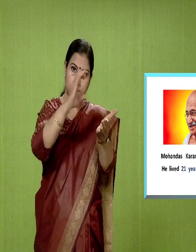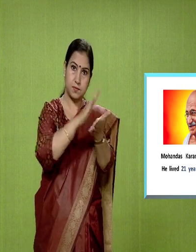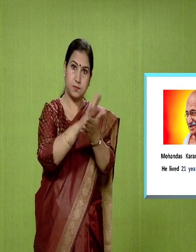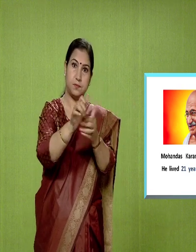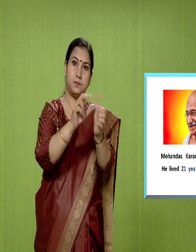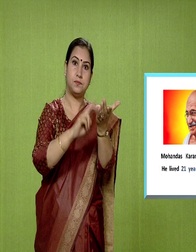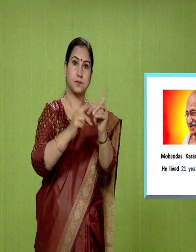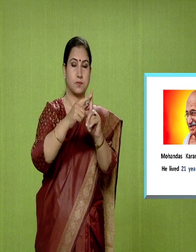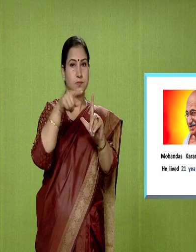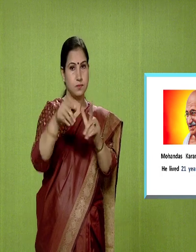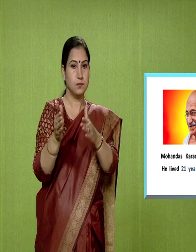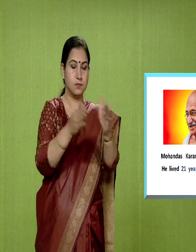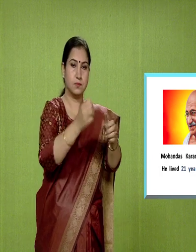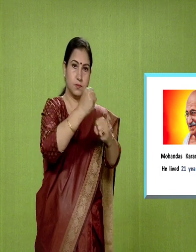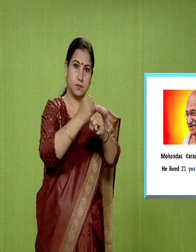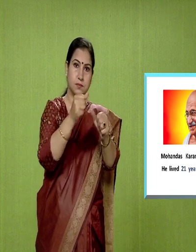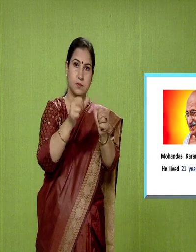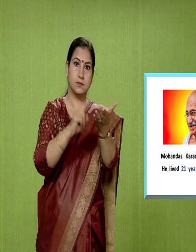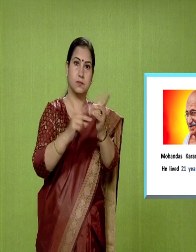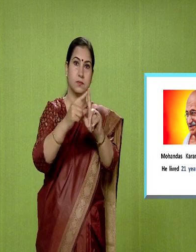He was lawyer by profession.